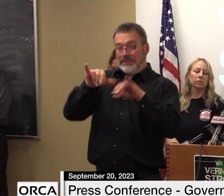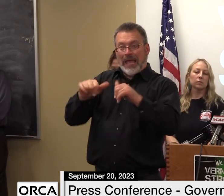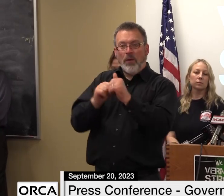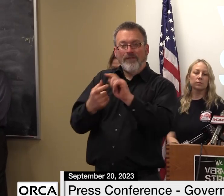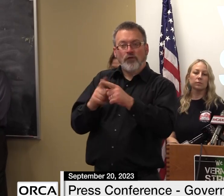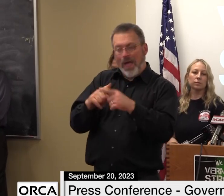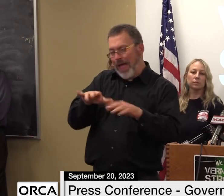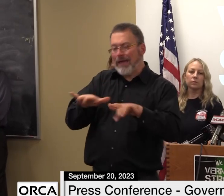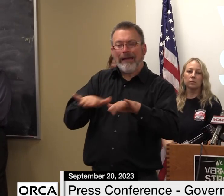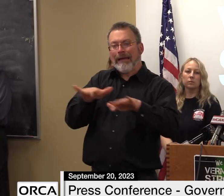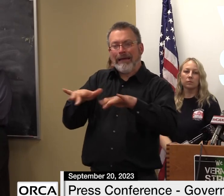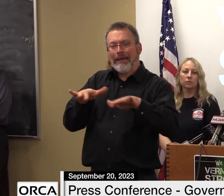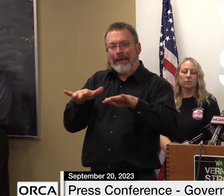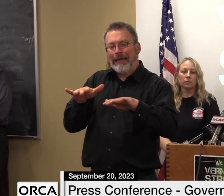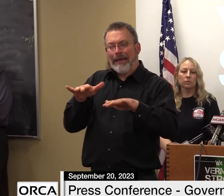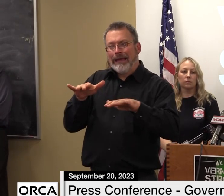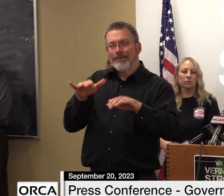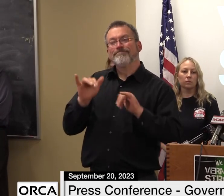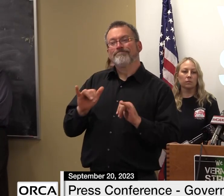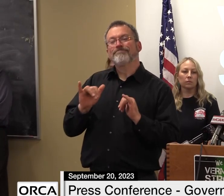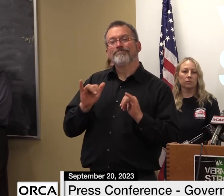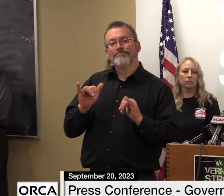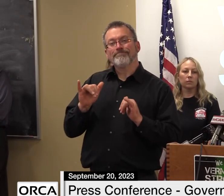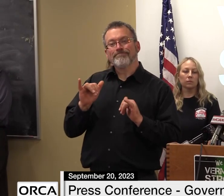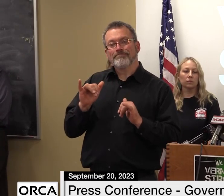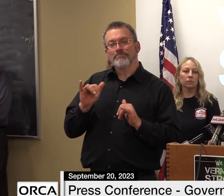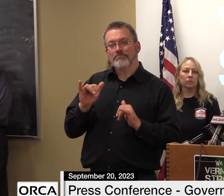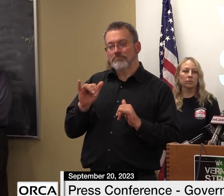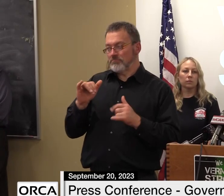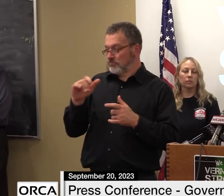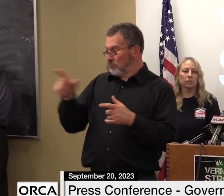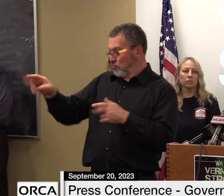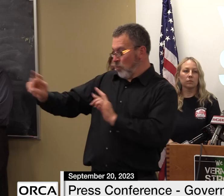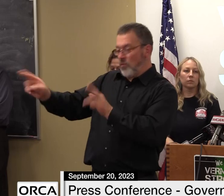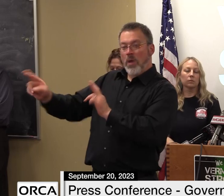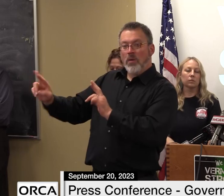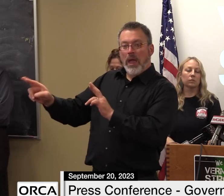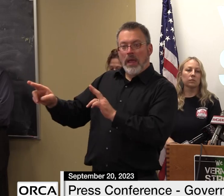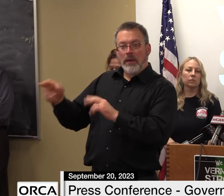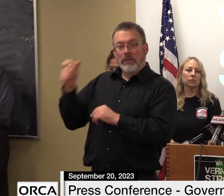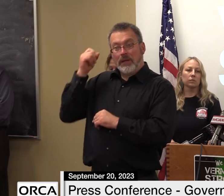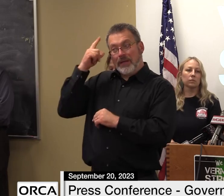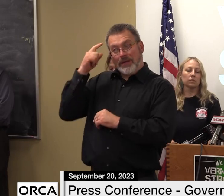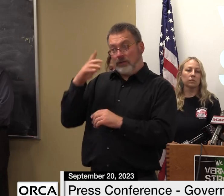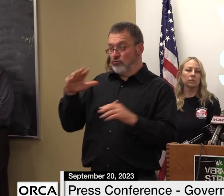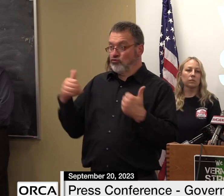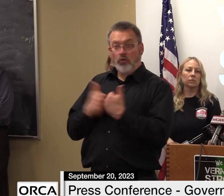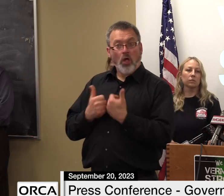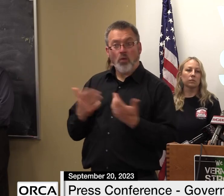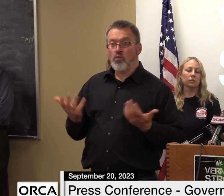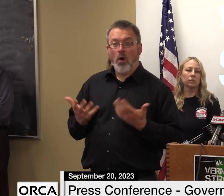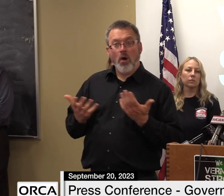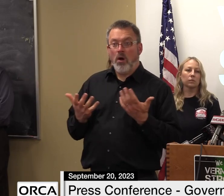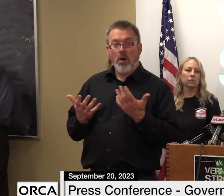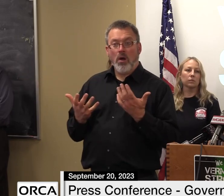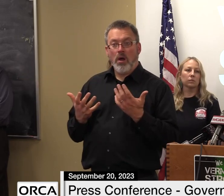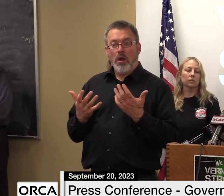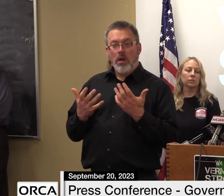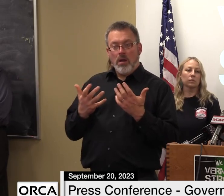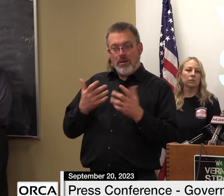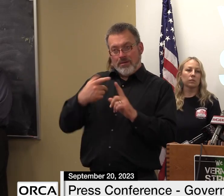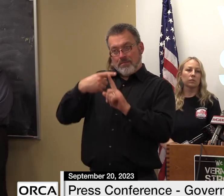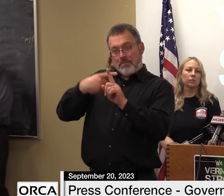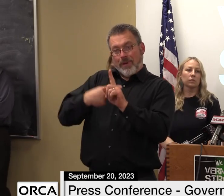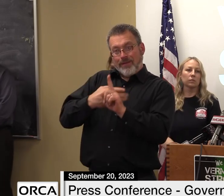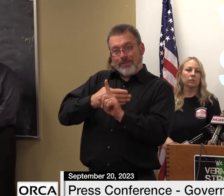temporarily to stay in until such time as it's set up. But the challenge for us is that every month that goes by,